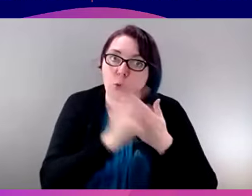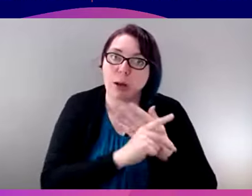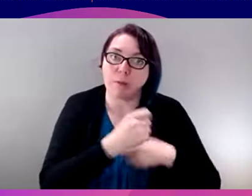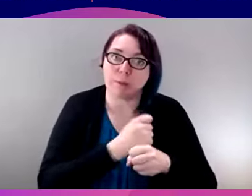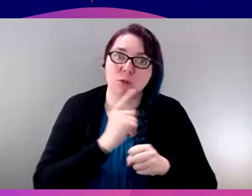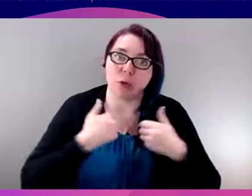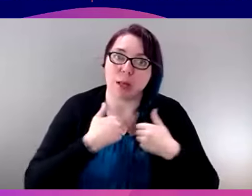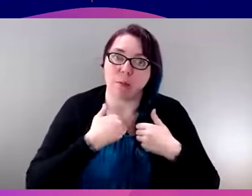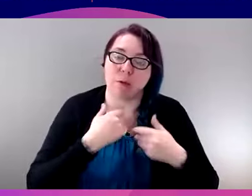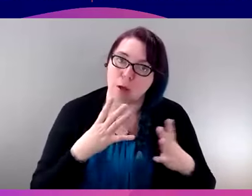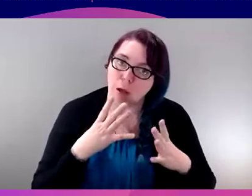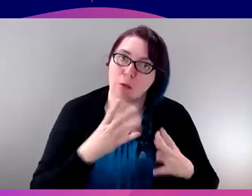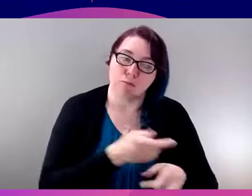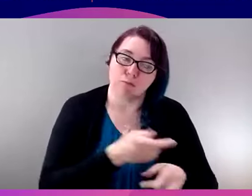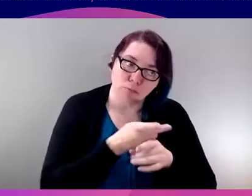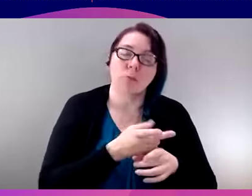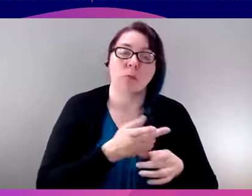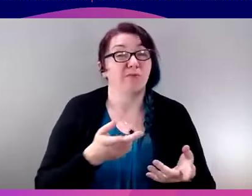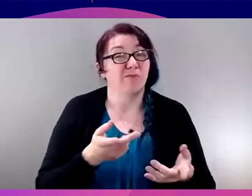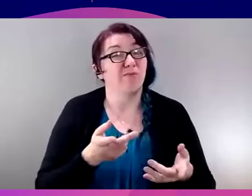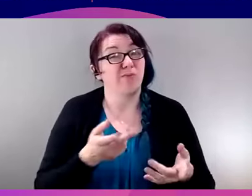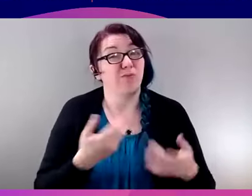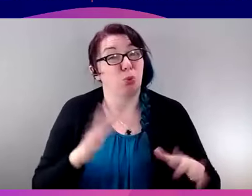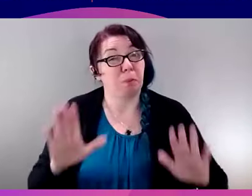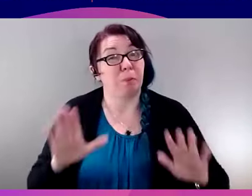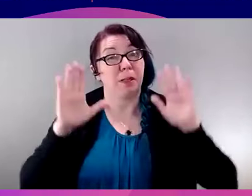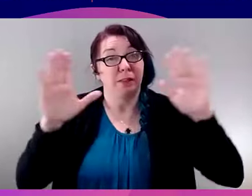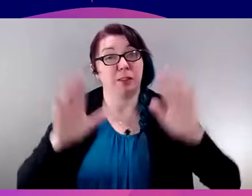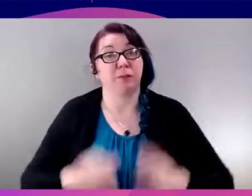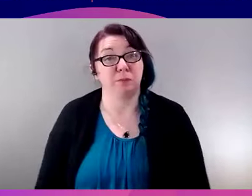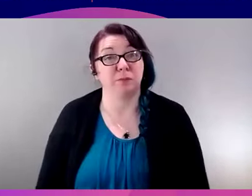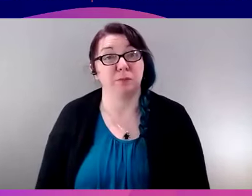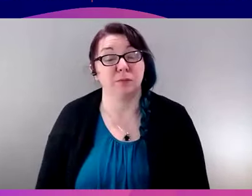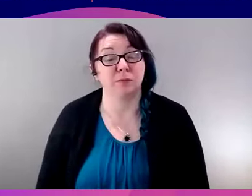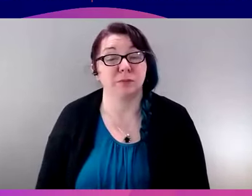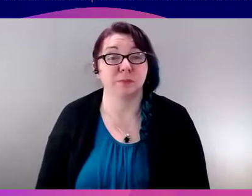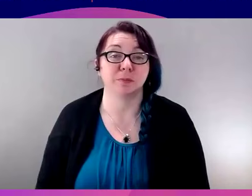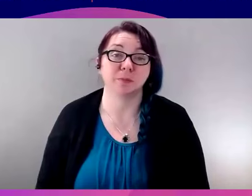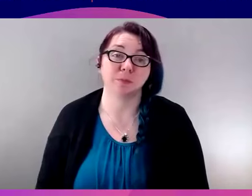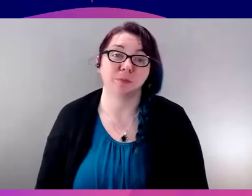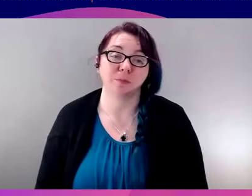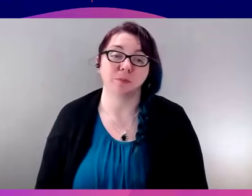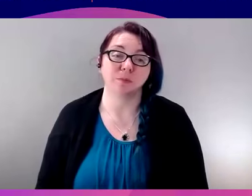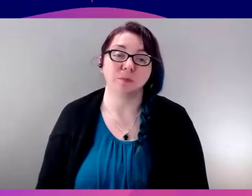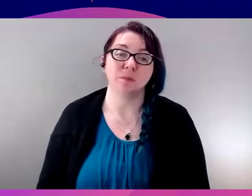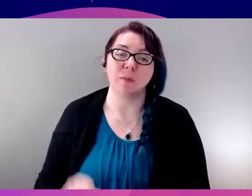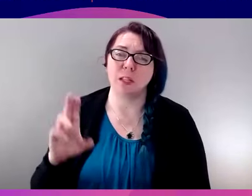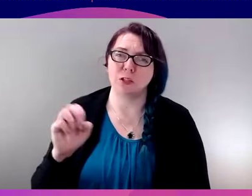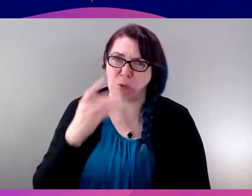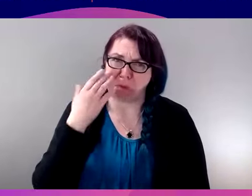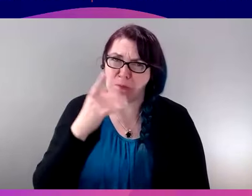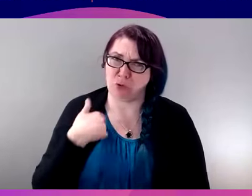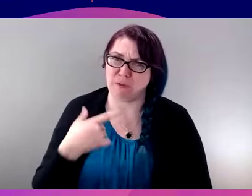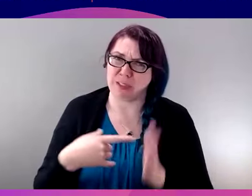that the animal is really taken care of in more ways than one. I don't know, Sue, if you have a specific example in